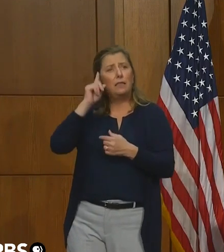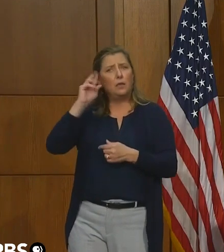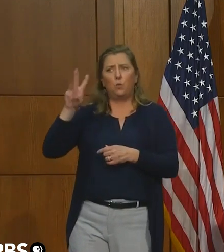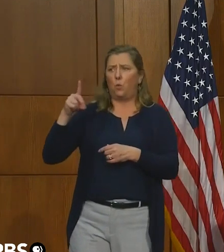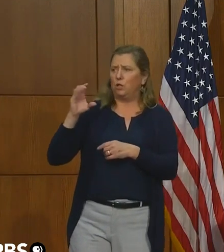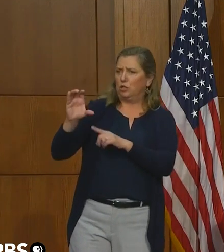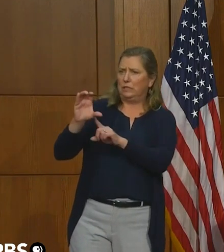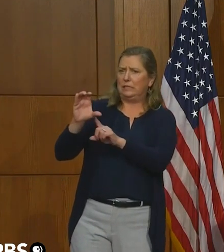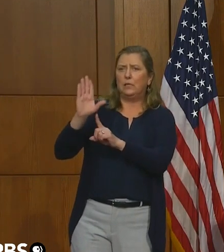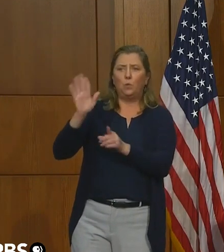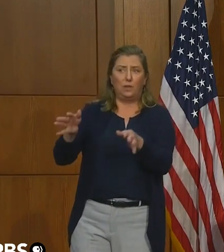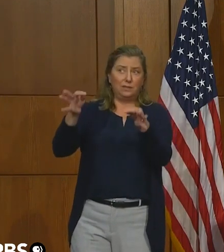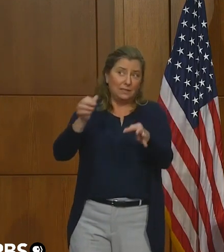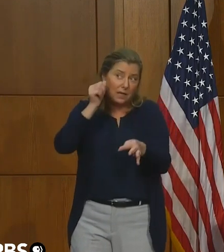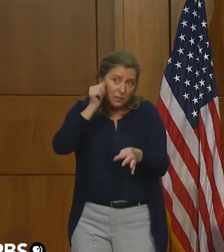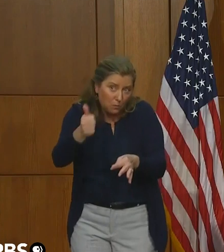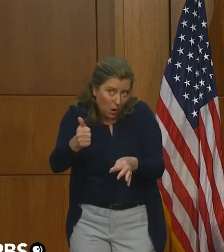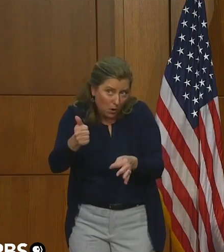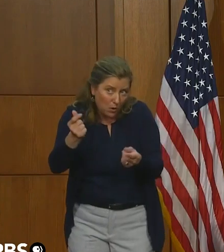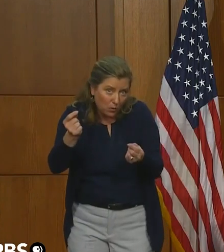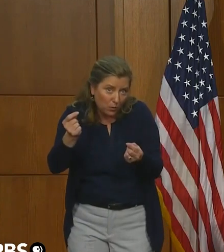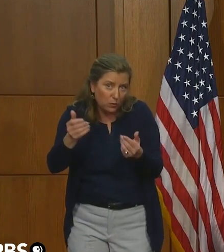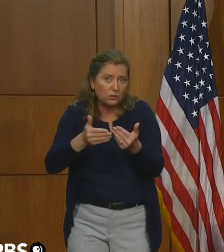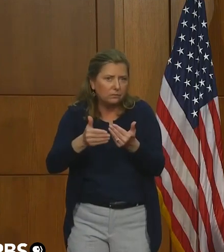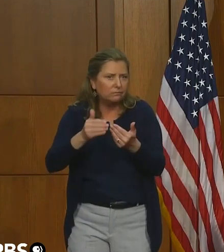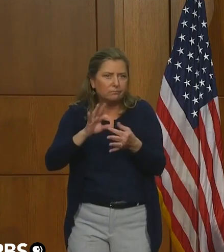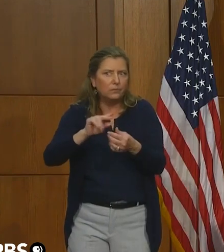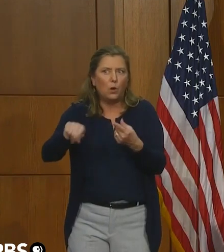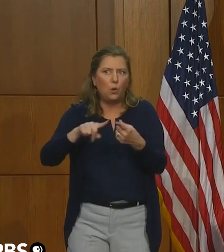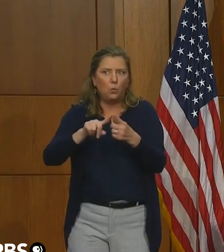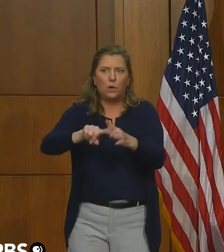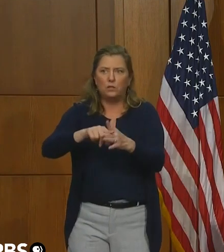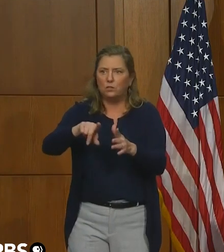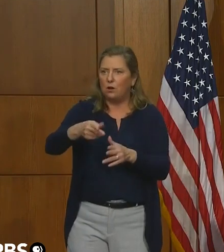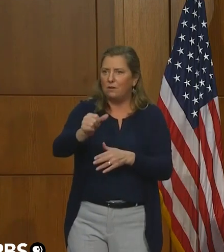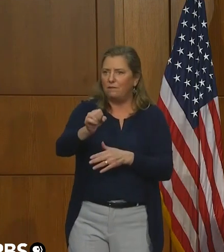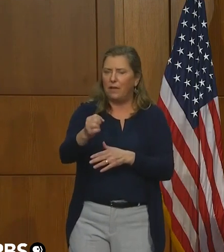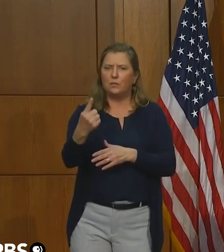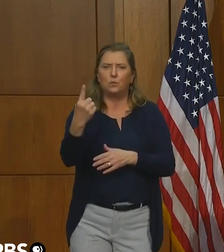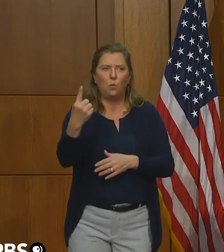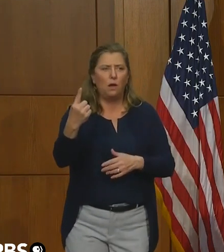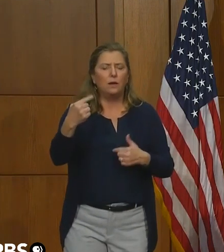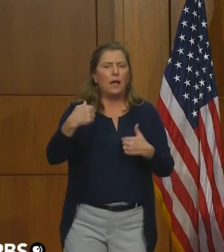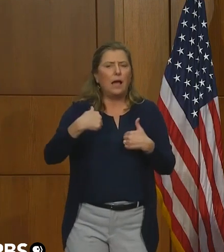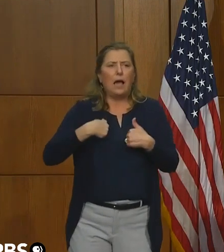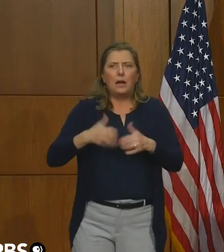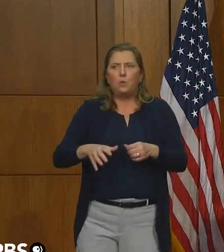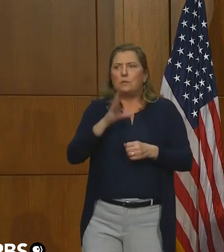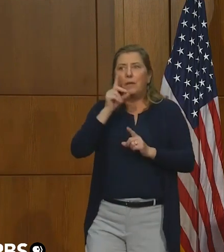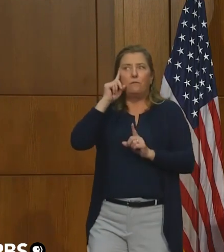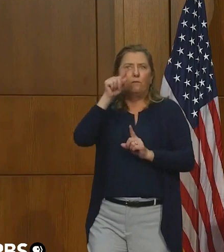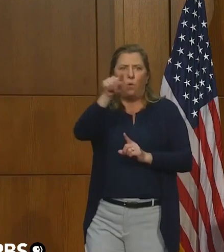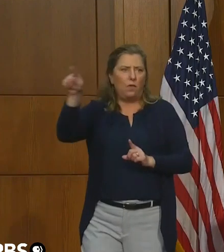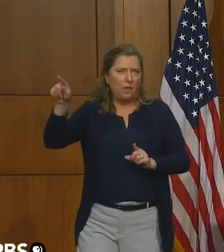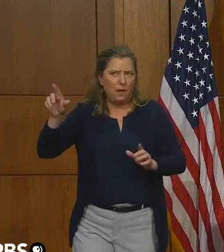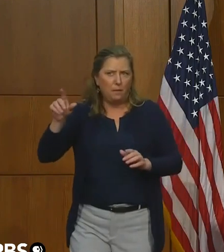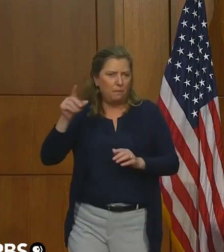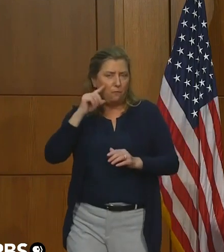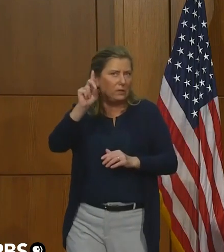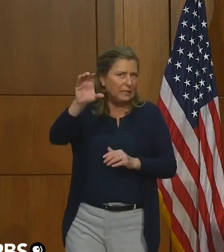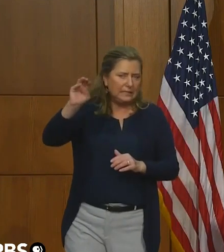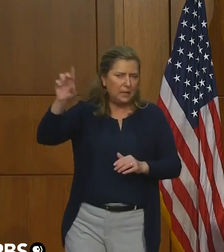will make a decision tomorrow, I think, as far as when they're entering phase one. So I don't want to speak on behalf of Washington or